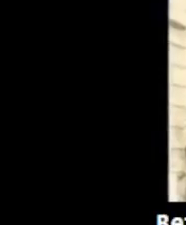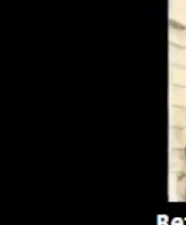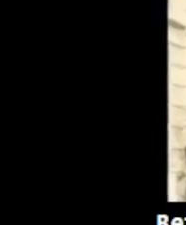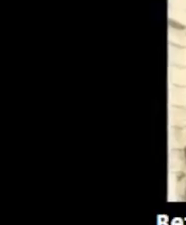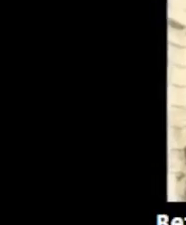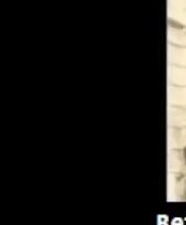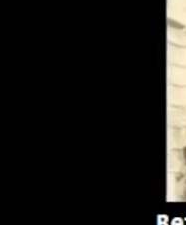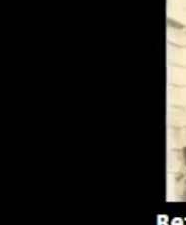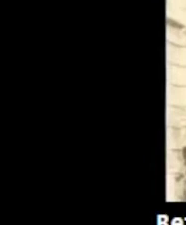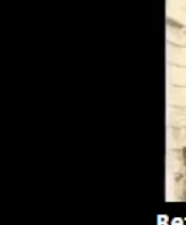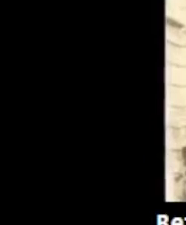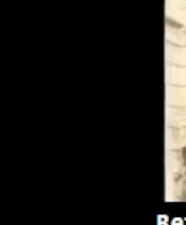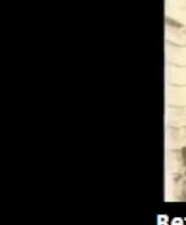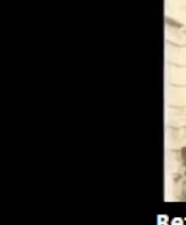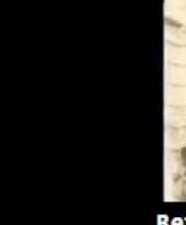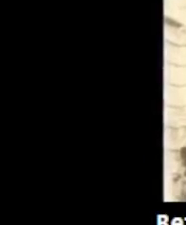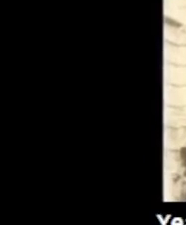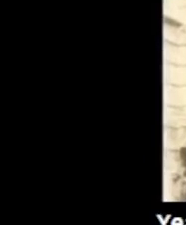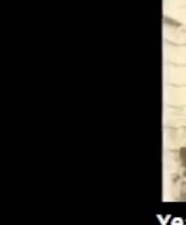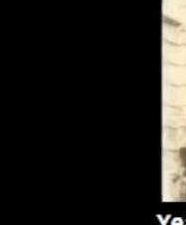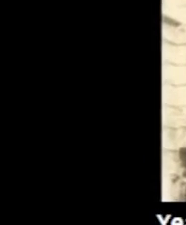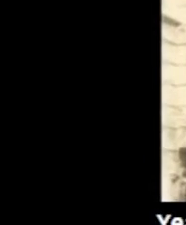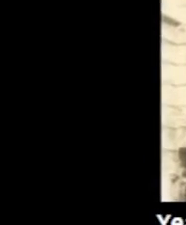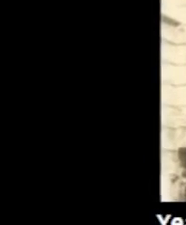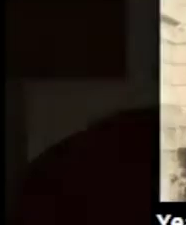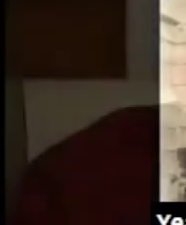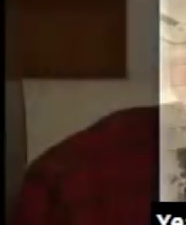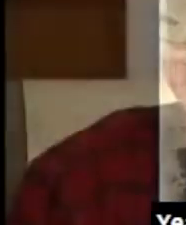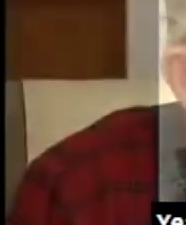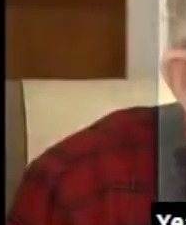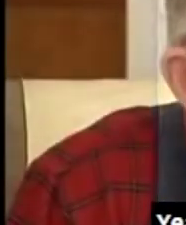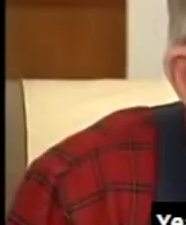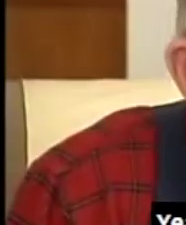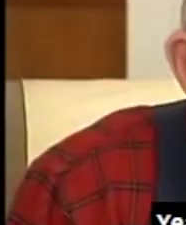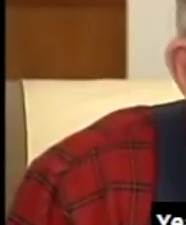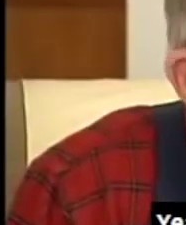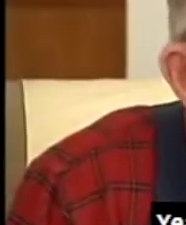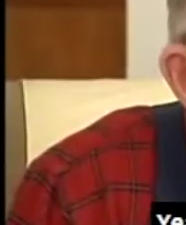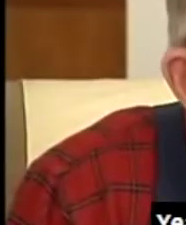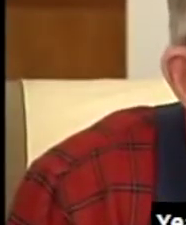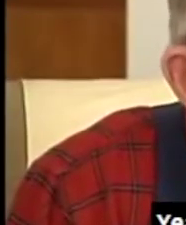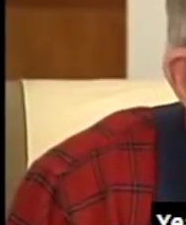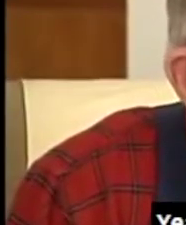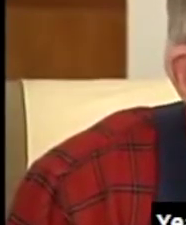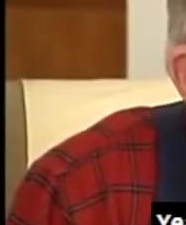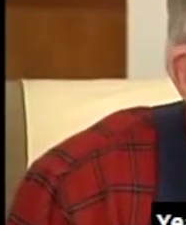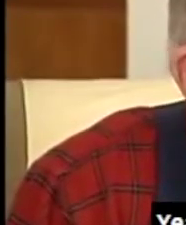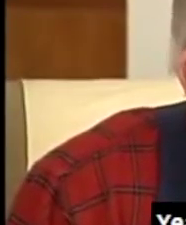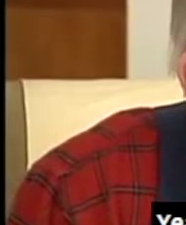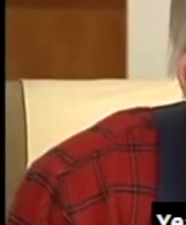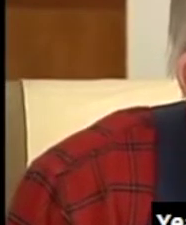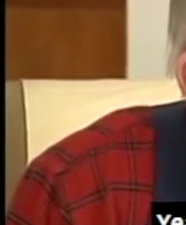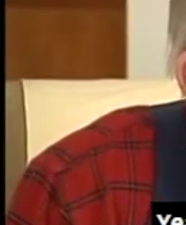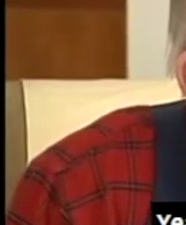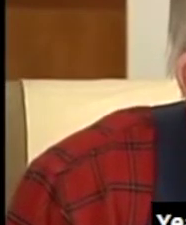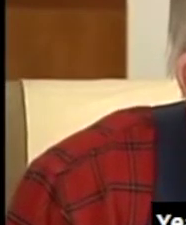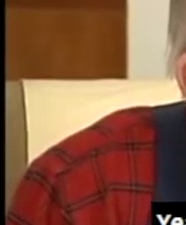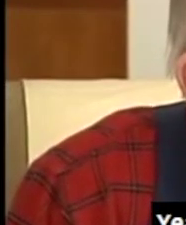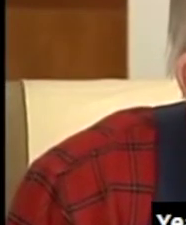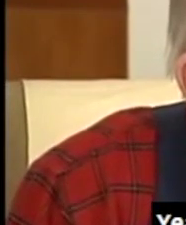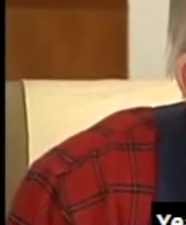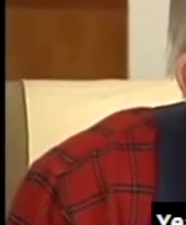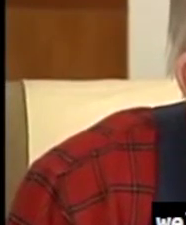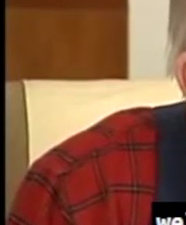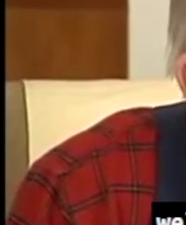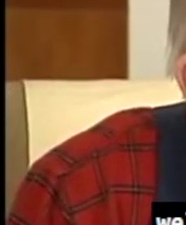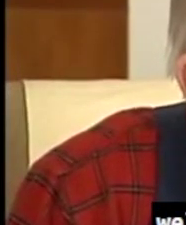Before your time, there were more deaf people around Chilmark, weren't there? Yeah, I think there were. There wasn't too many when I was around. There's about, let's